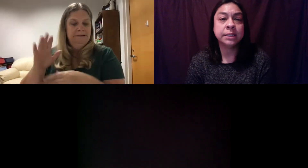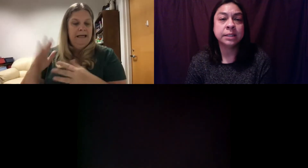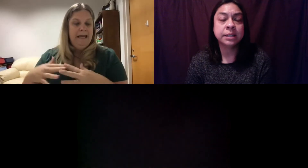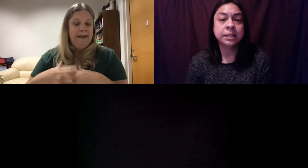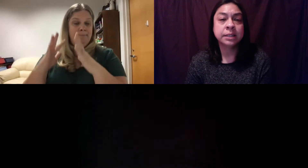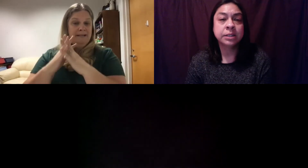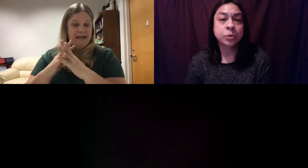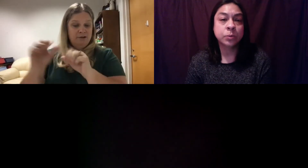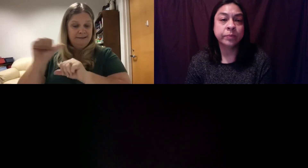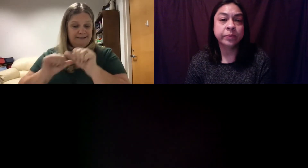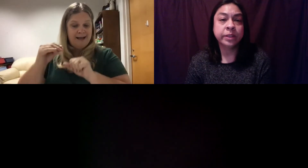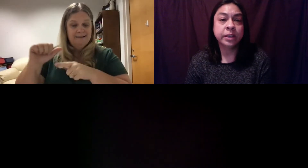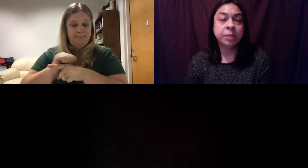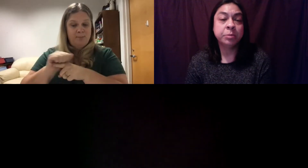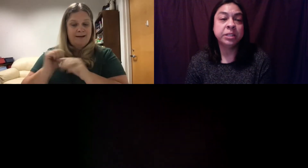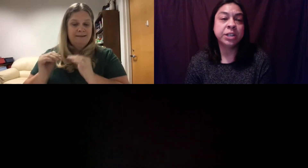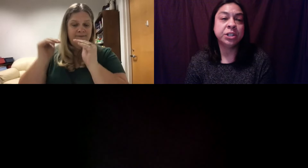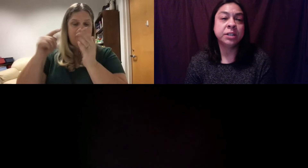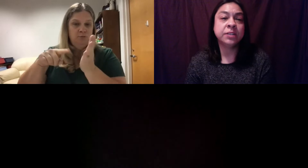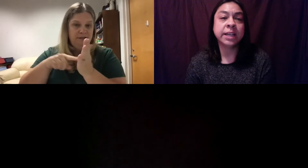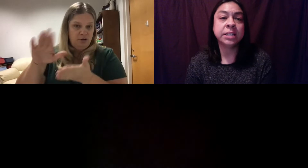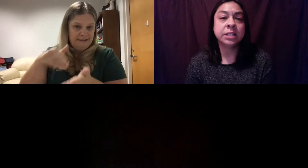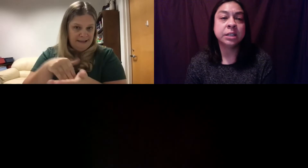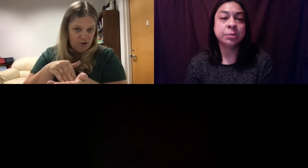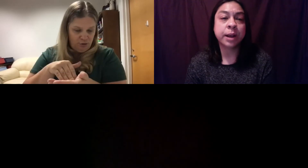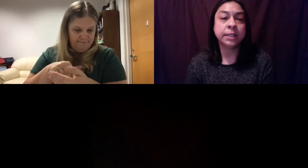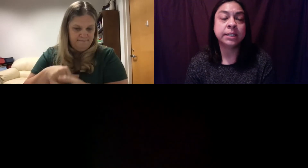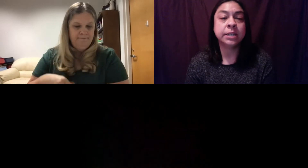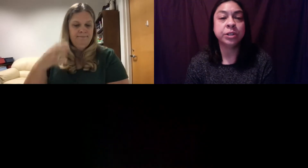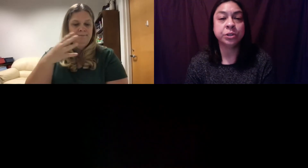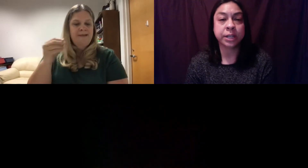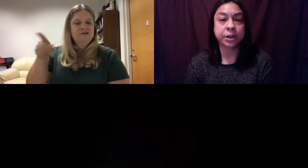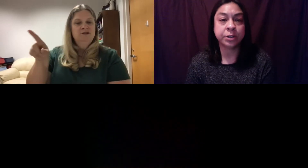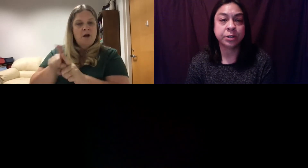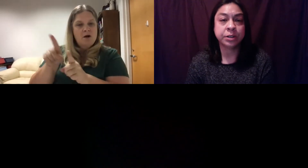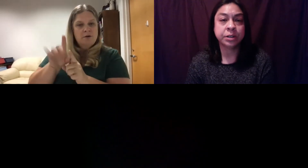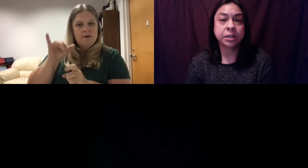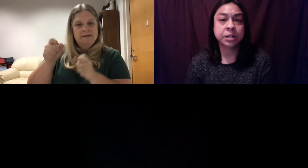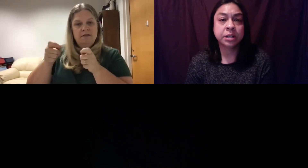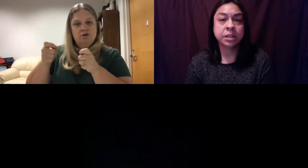UMass School, Implementation of Science, Practices, and Research Center.